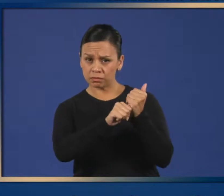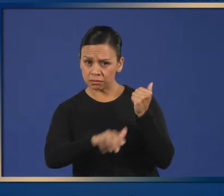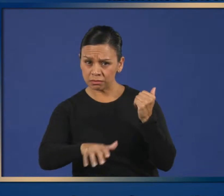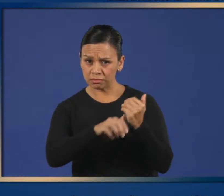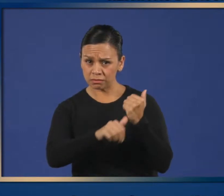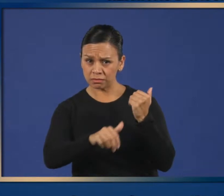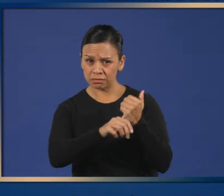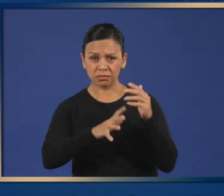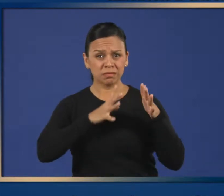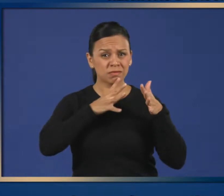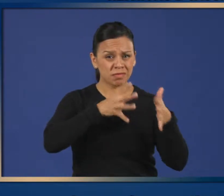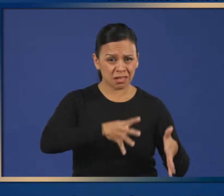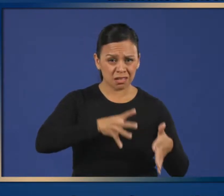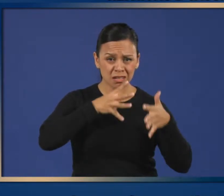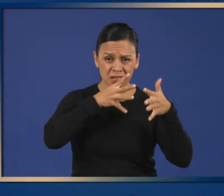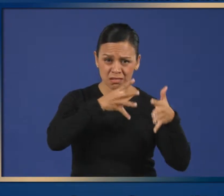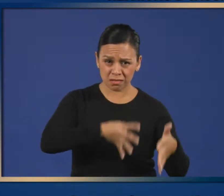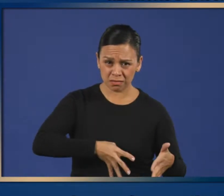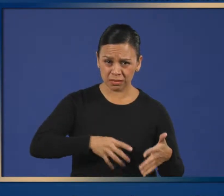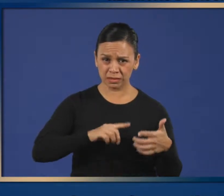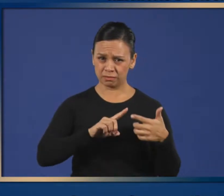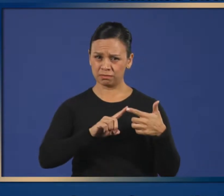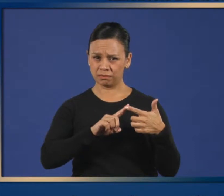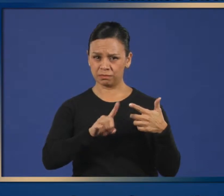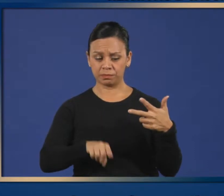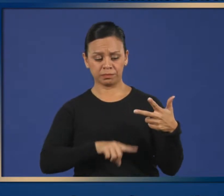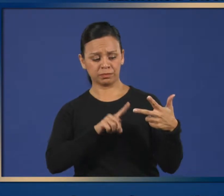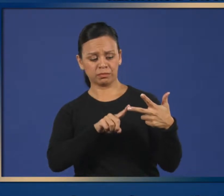diarrhea and vomiting,